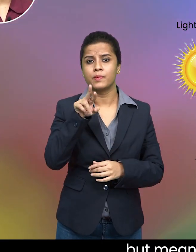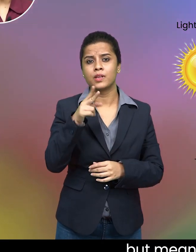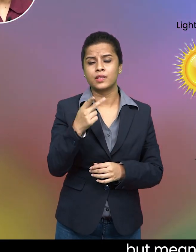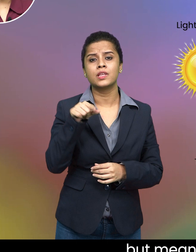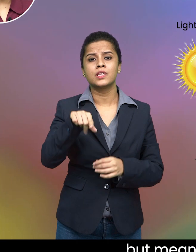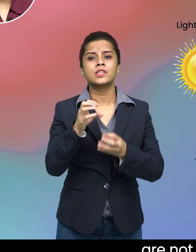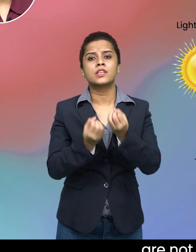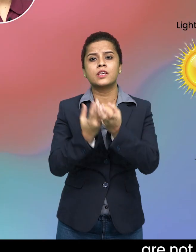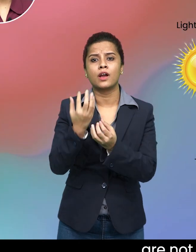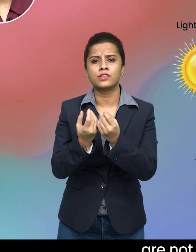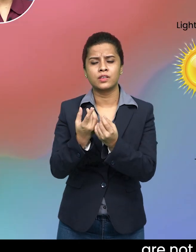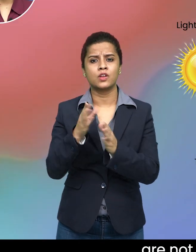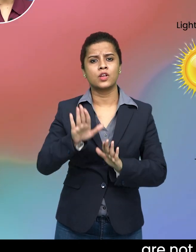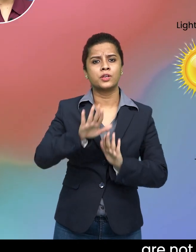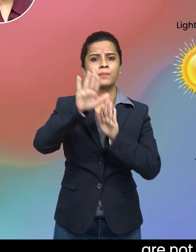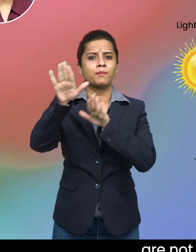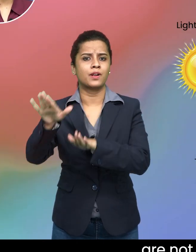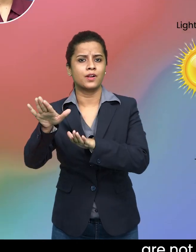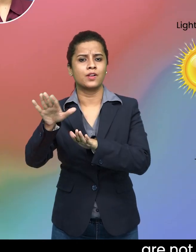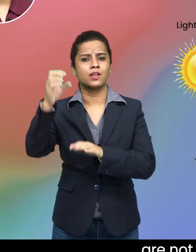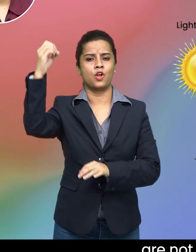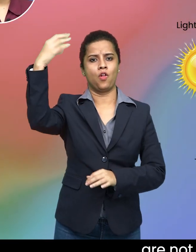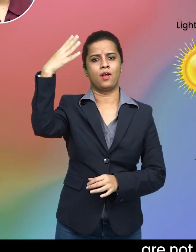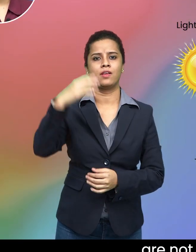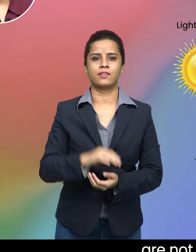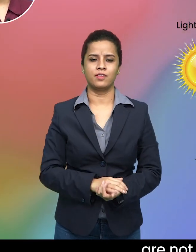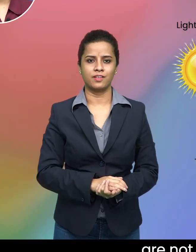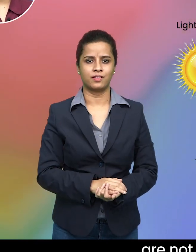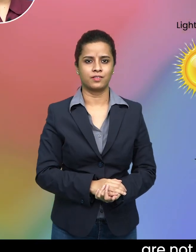these reactions are not dependent on light.